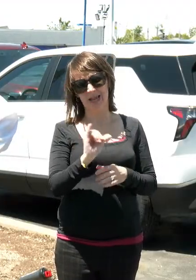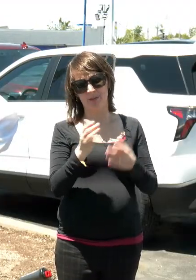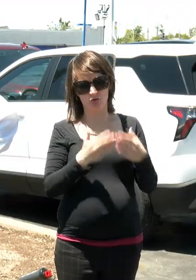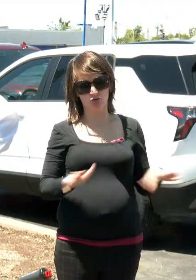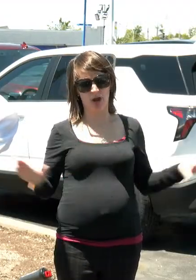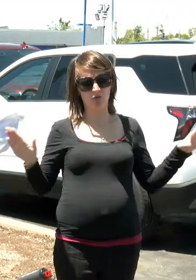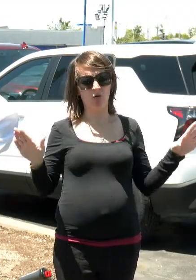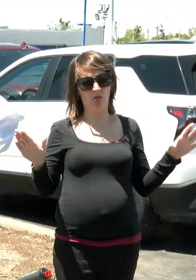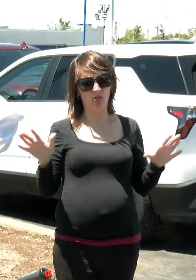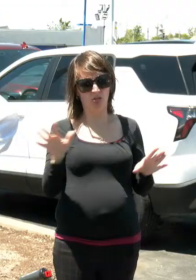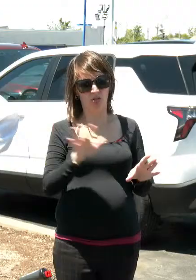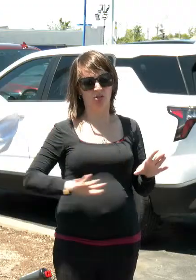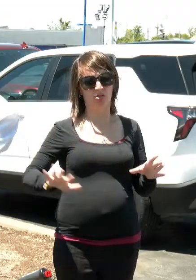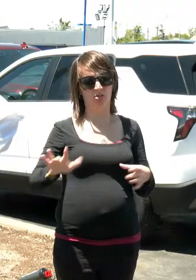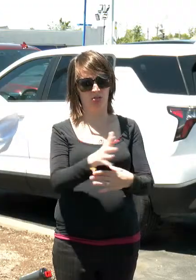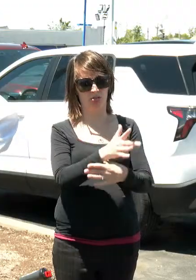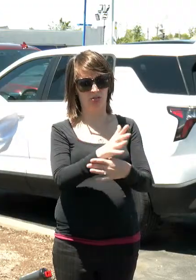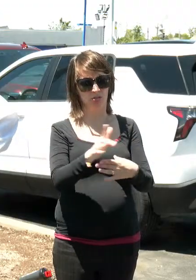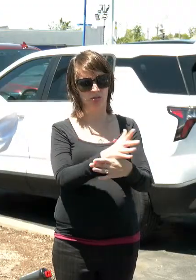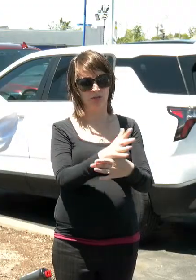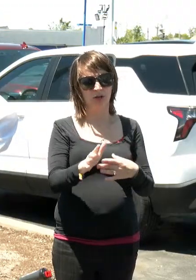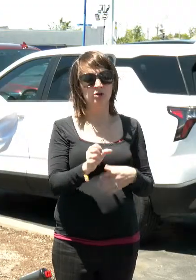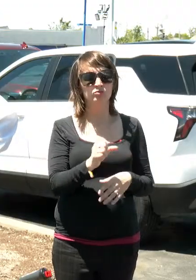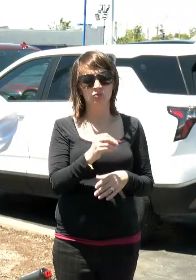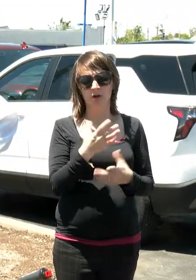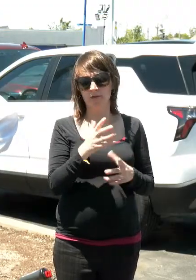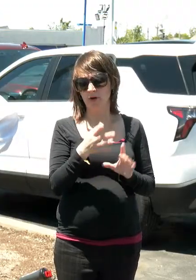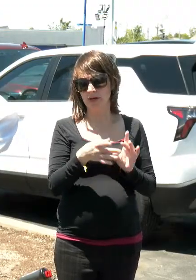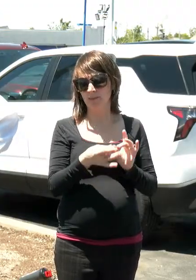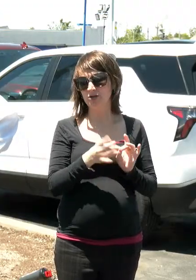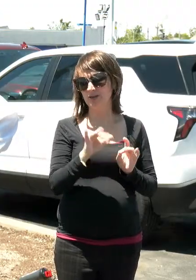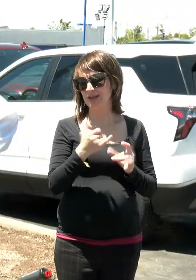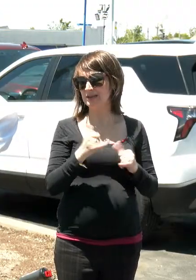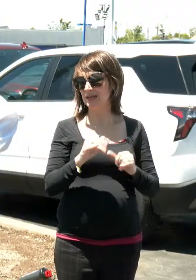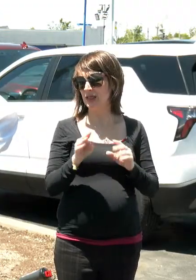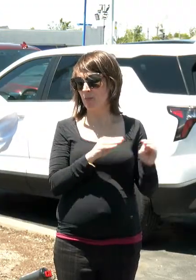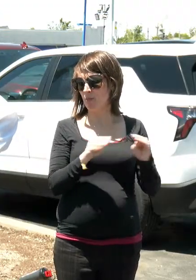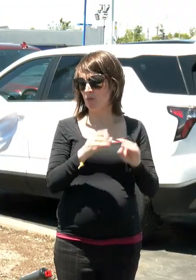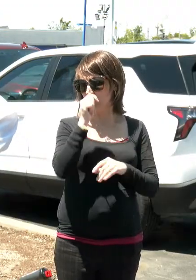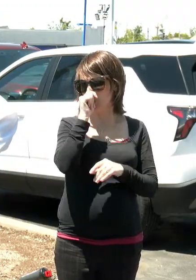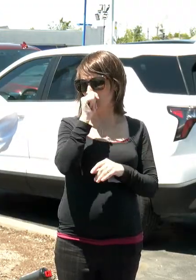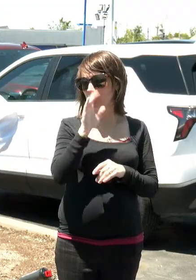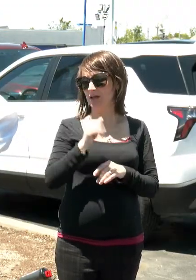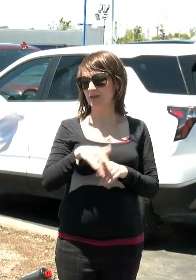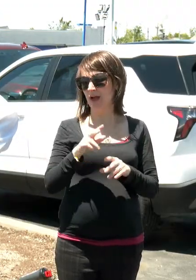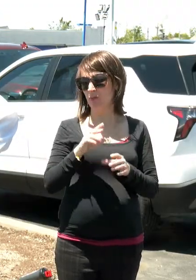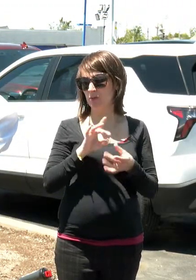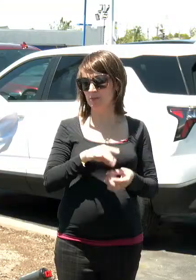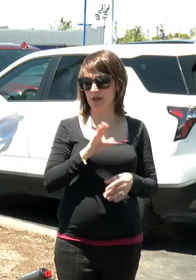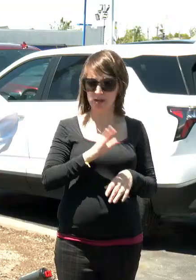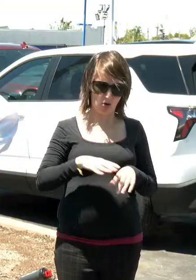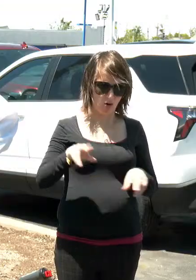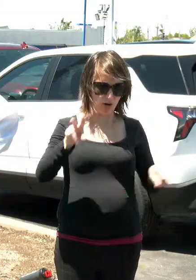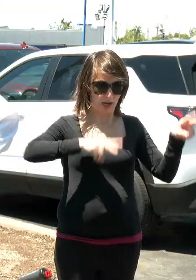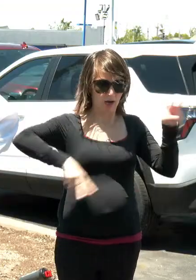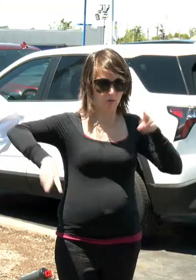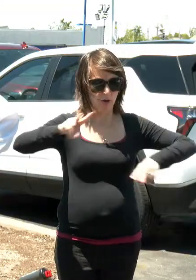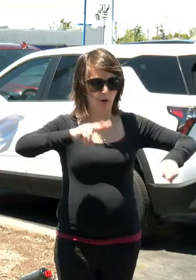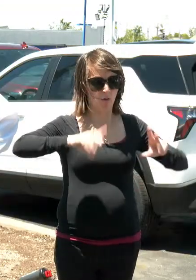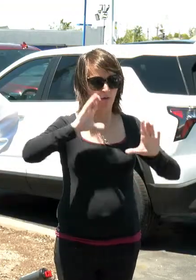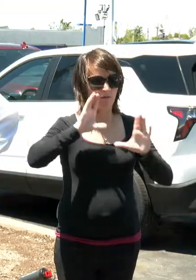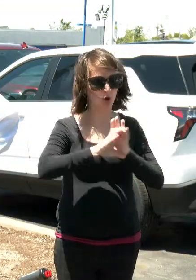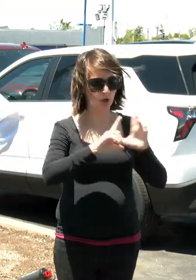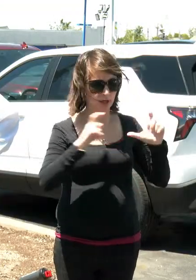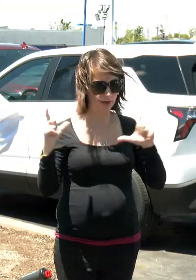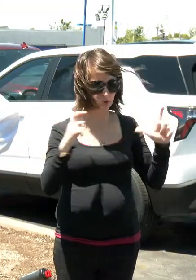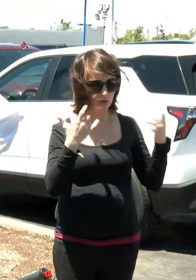vicinity, and it is, as I mentioned, that is a moving target. So that was really based on some aerial footage, guesstimating the number